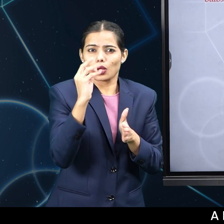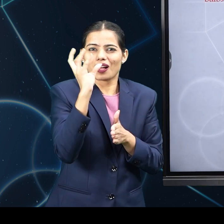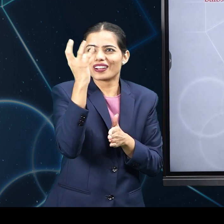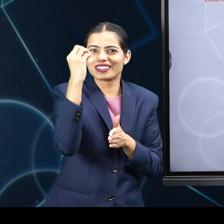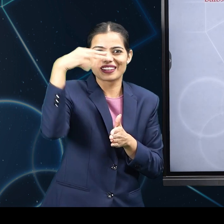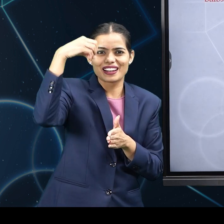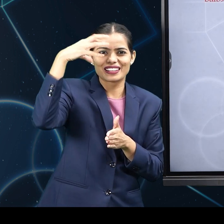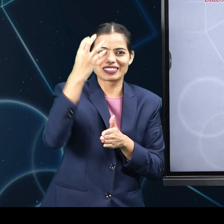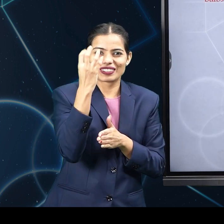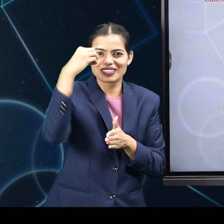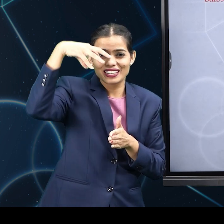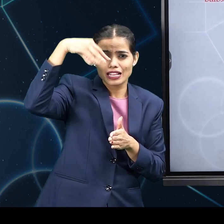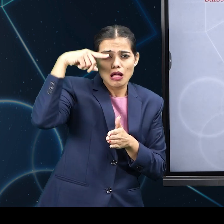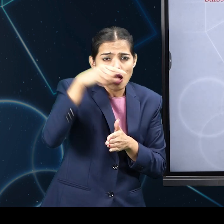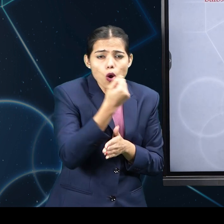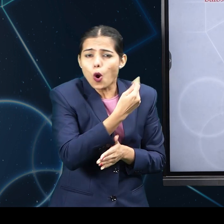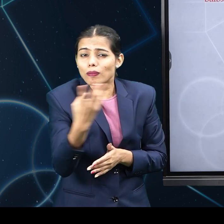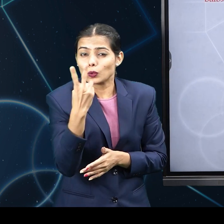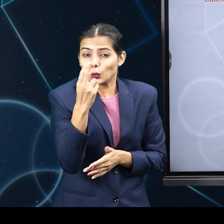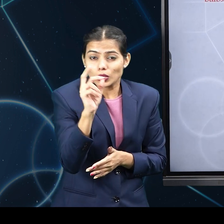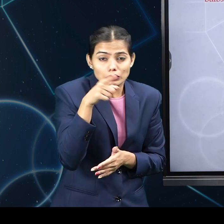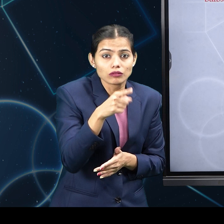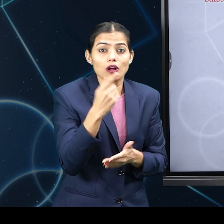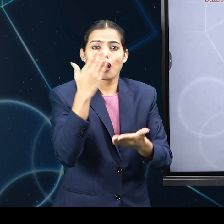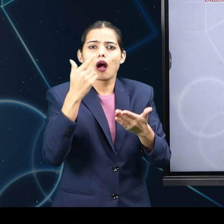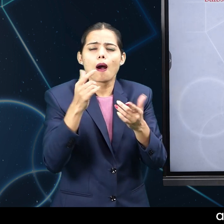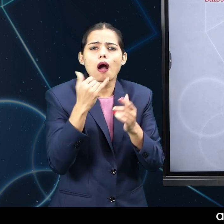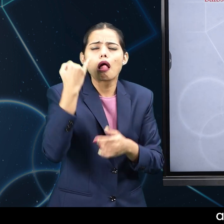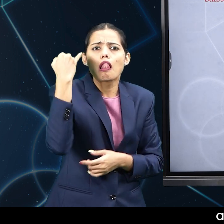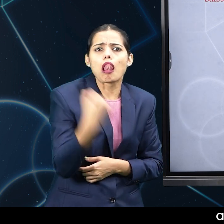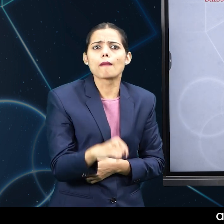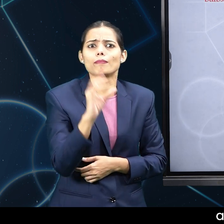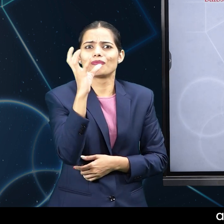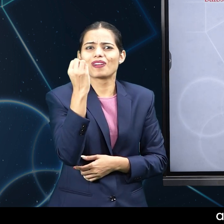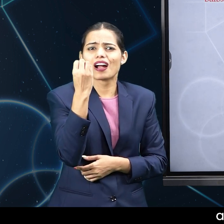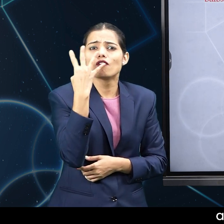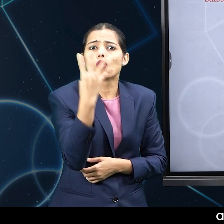4 defective ones. One bulb is selected at random from the box.